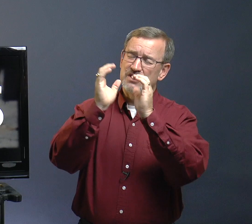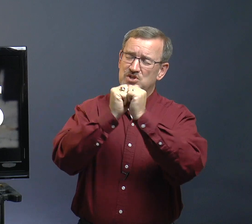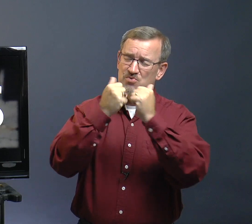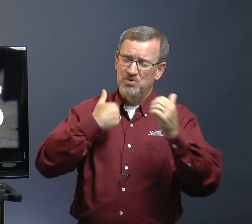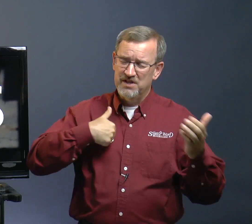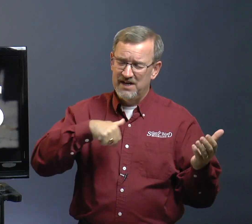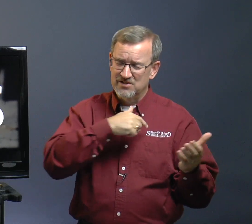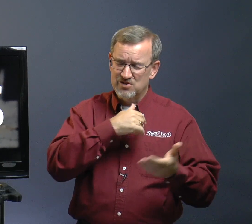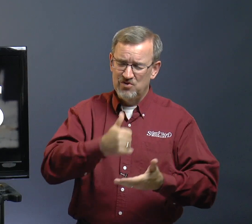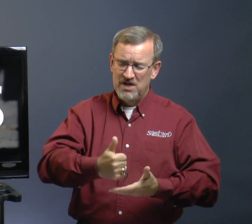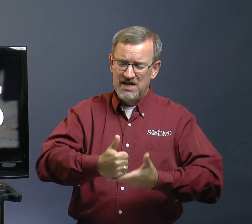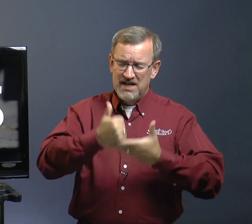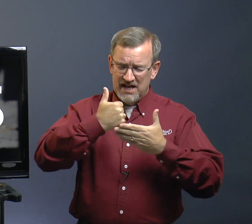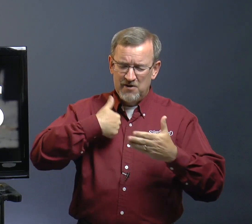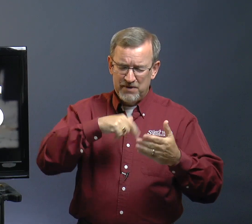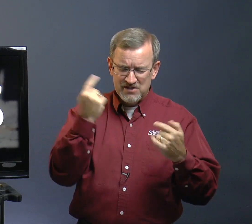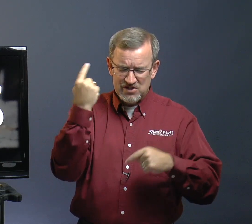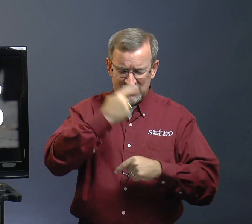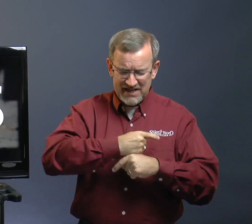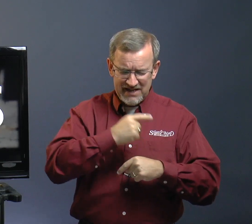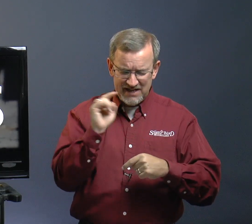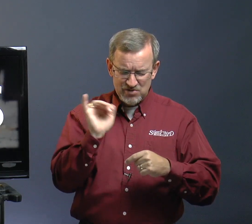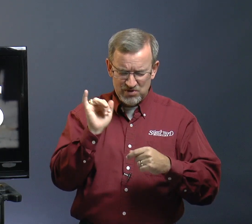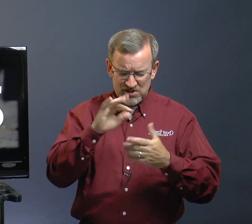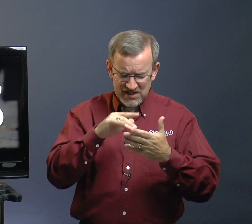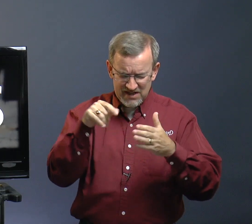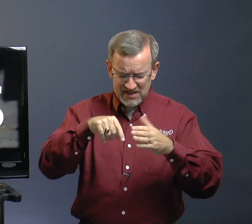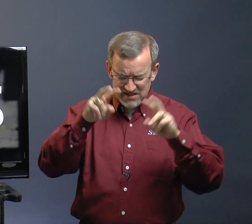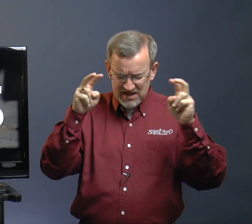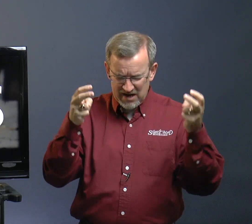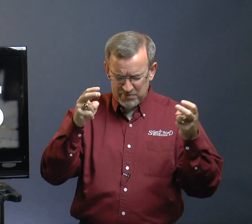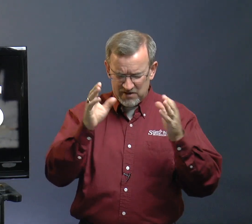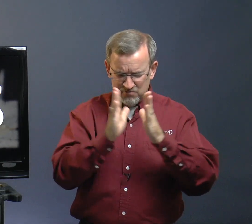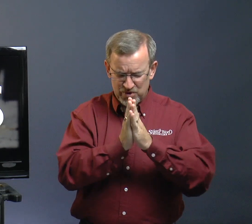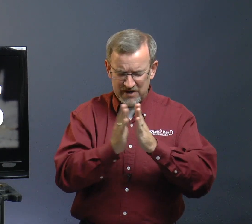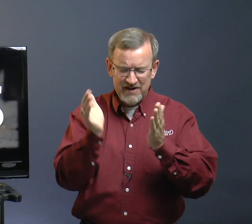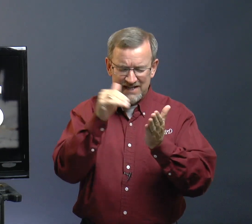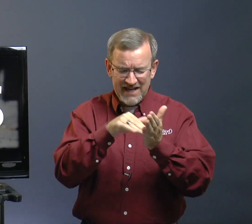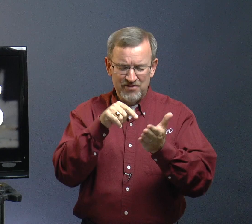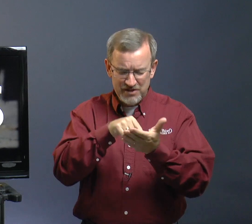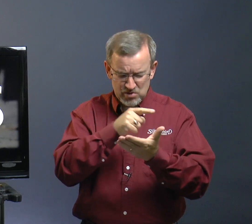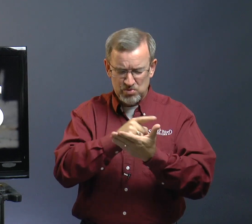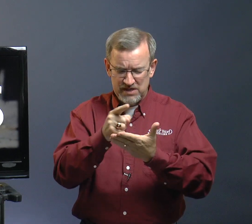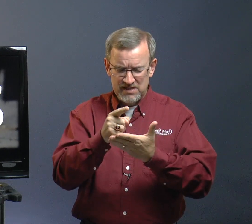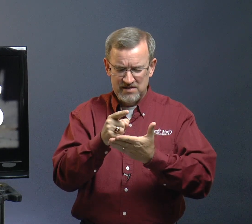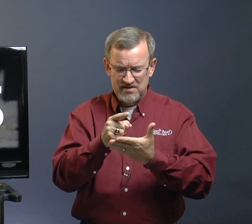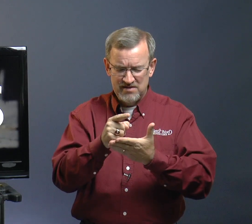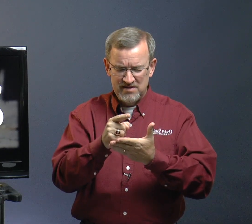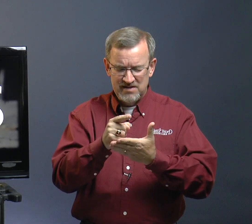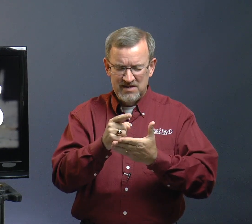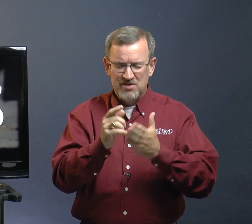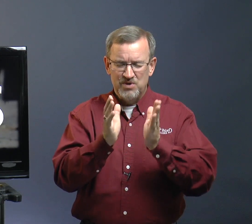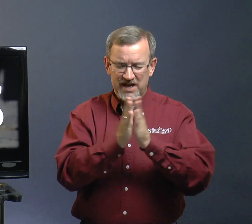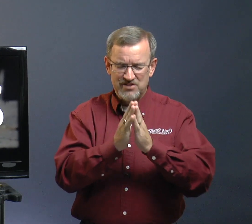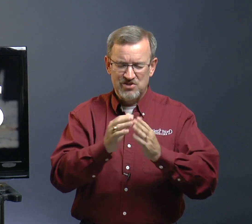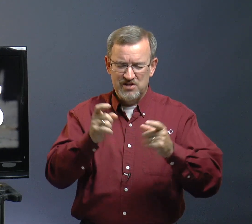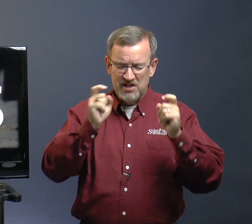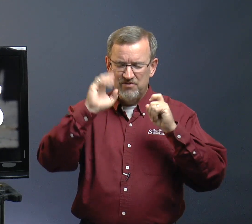communication with us. So help us today as we study this topic of prayer again this week. We ask you to give us